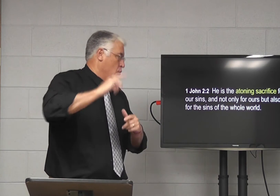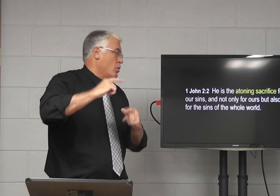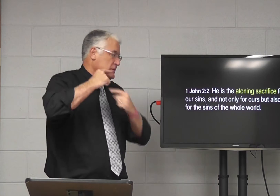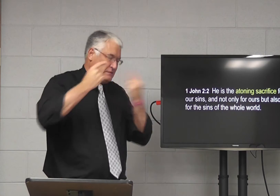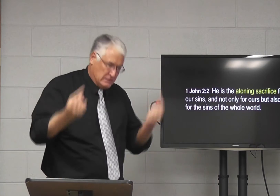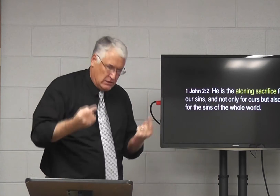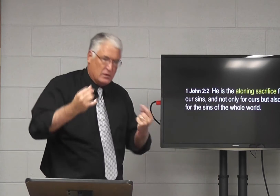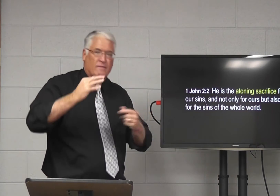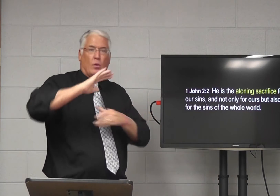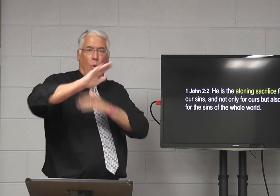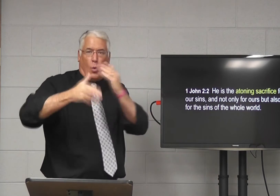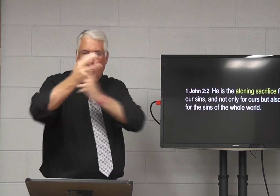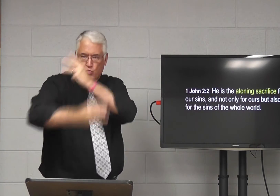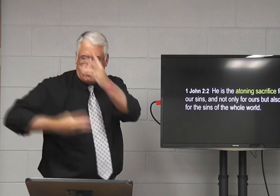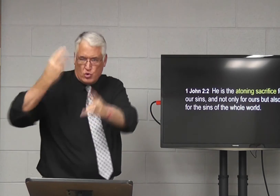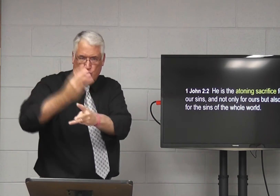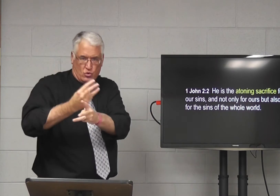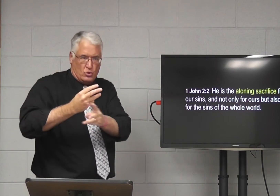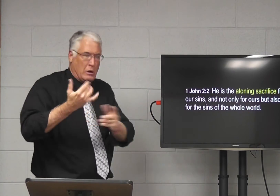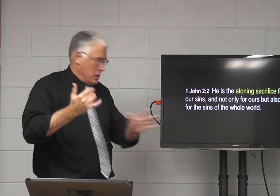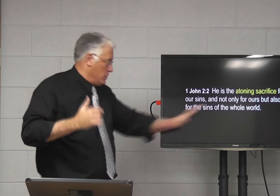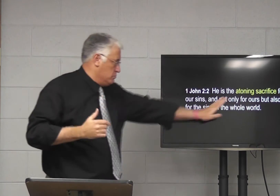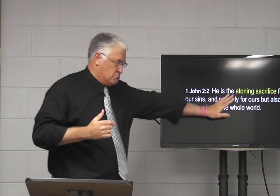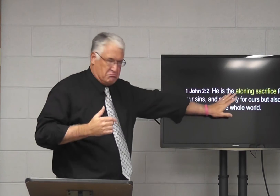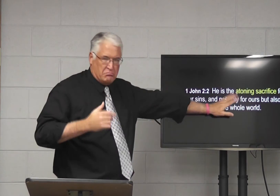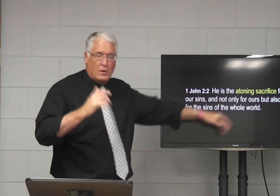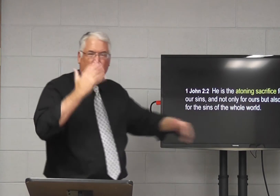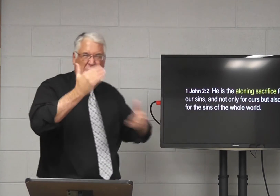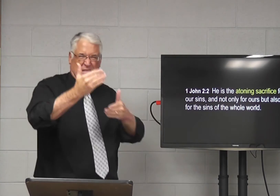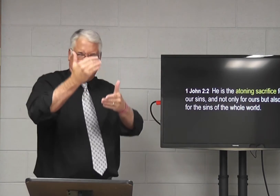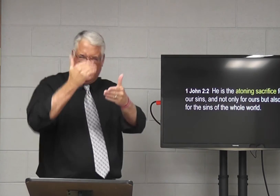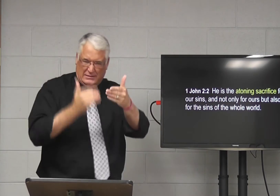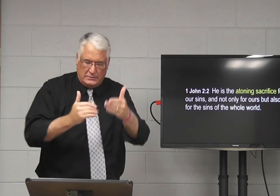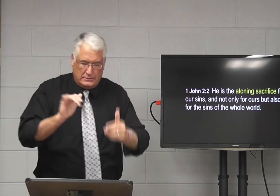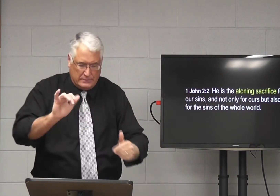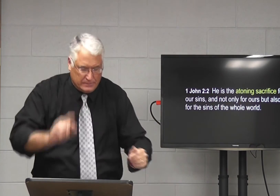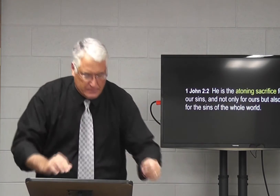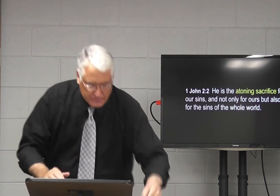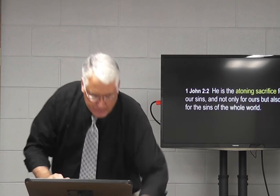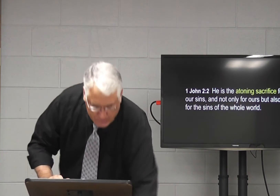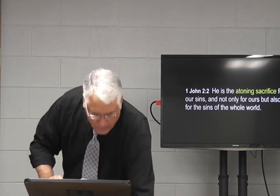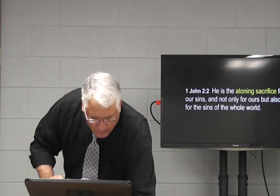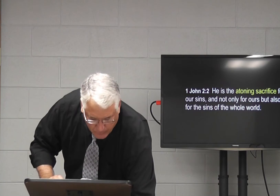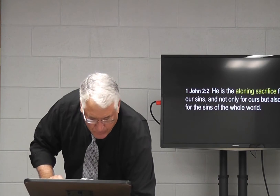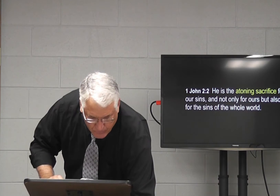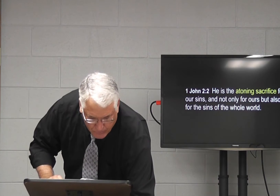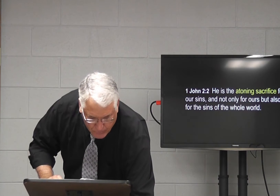not only for ours, but for all, but also for the sins of the whole world.